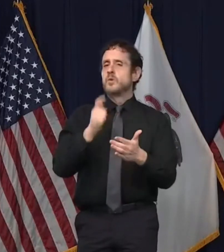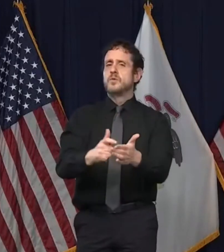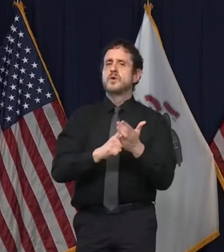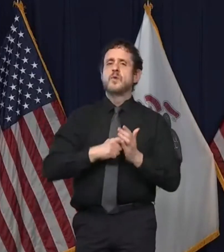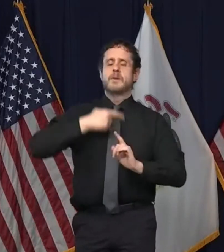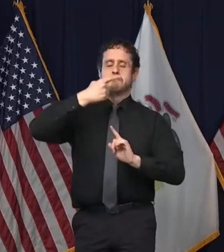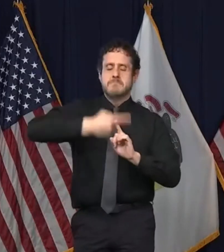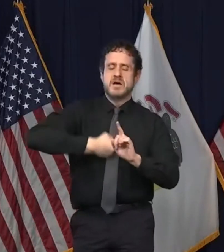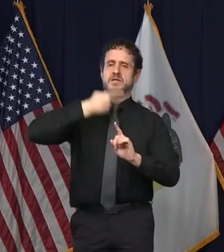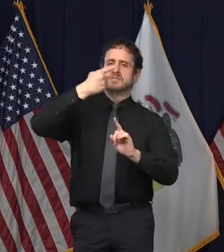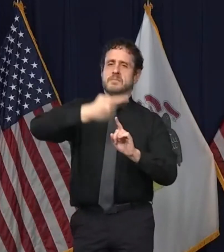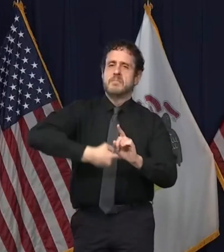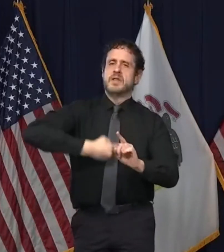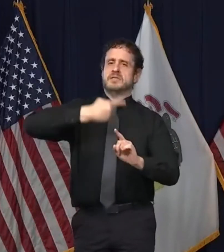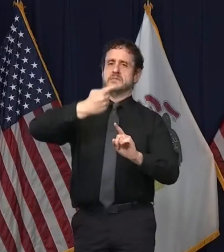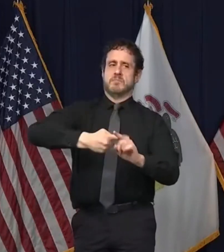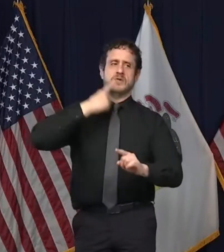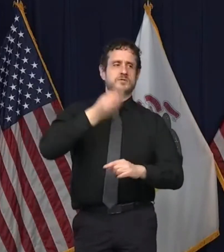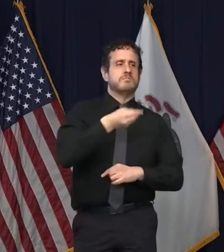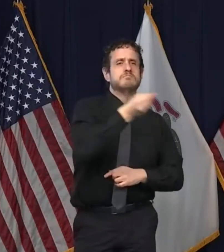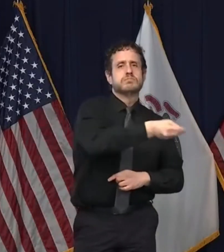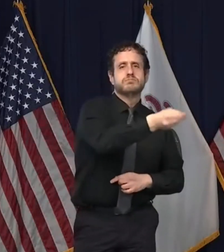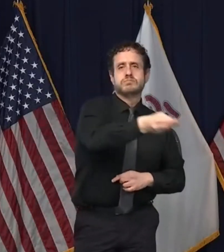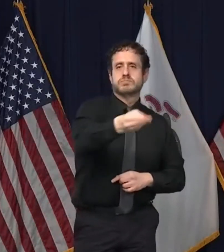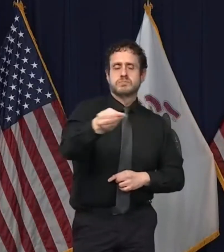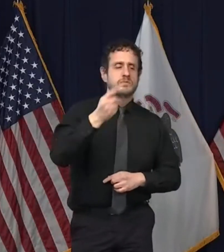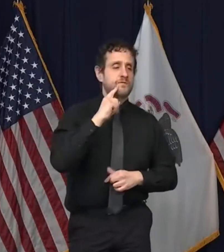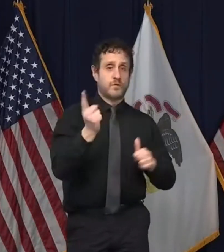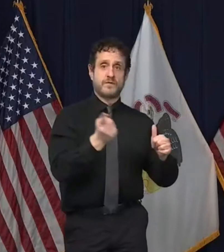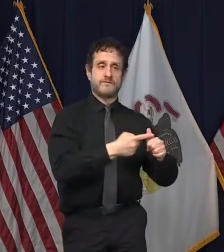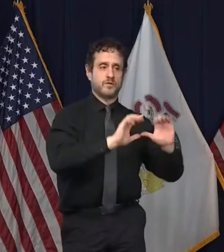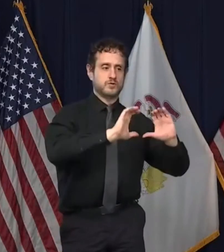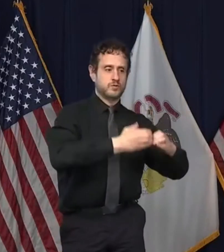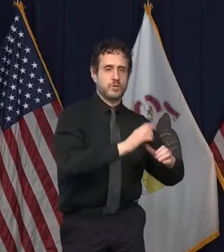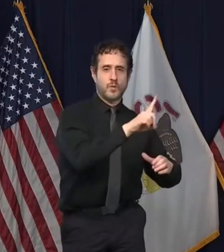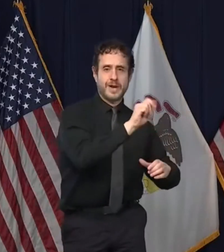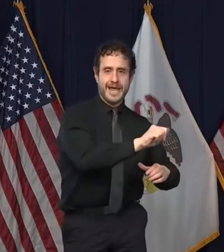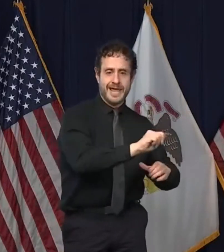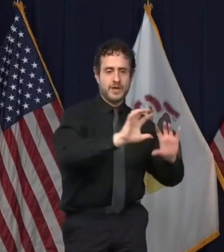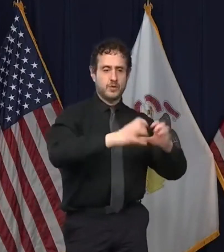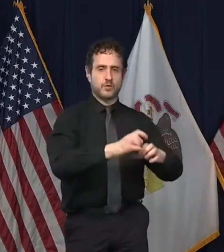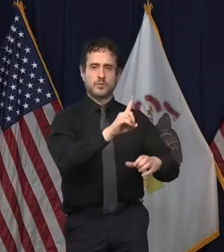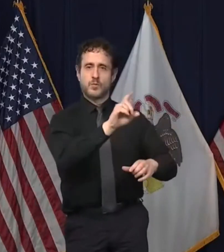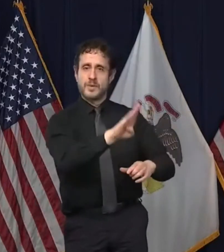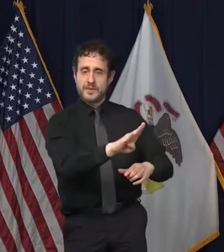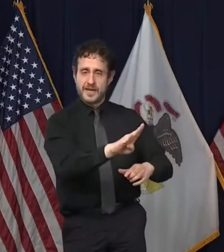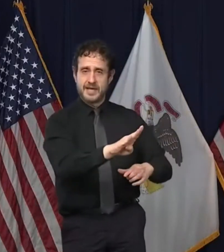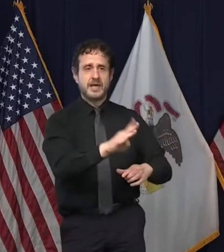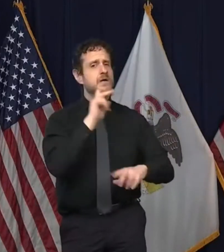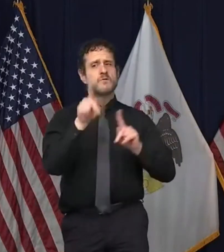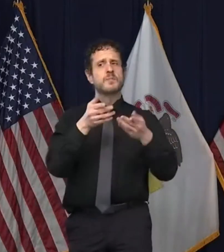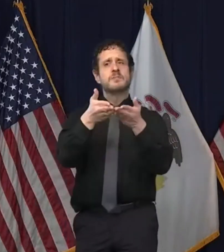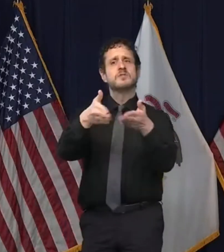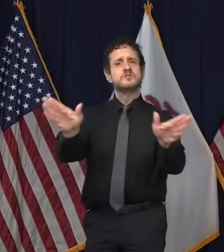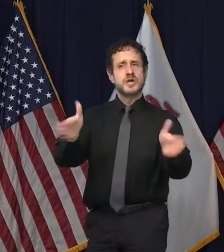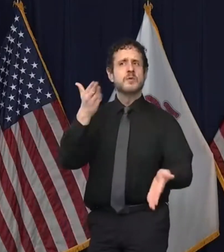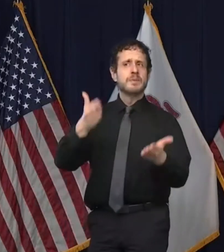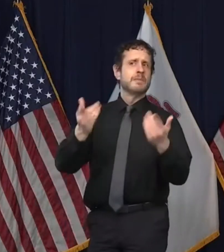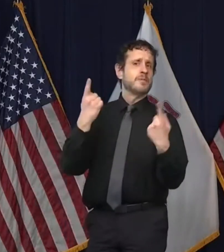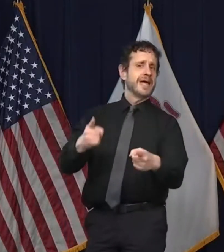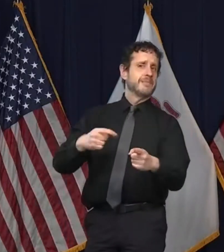months to roll out the vaccine to the priority groups, and even longer for it to be given to the general